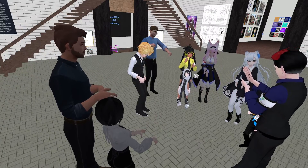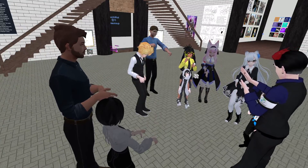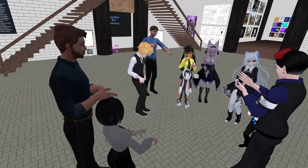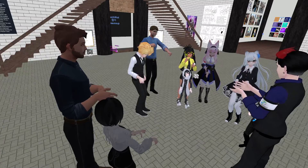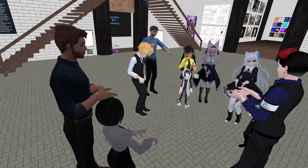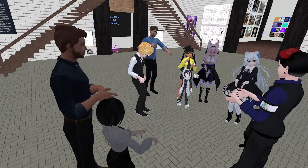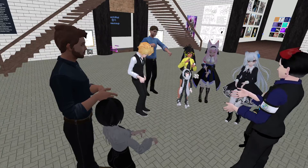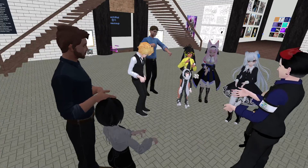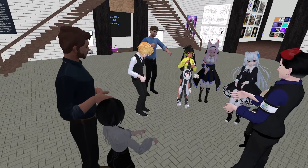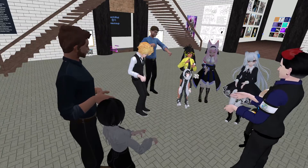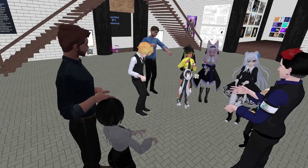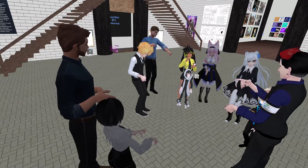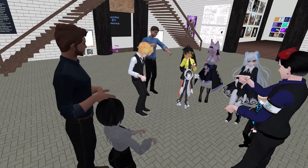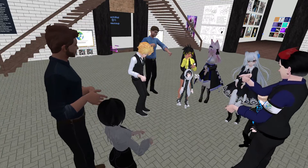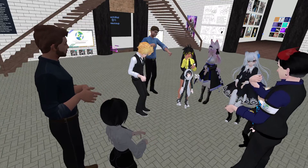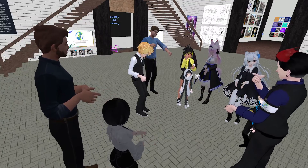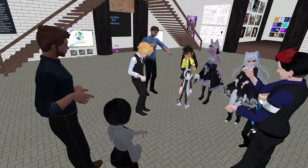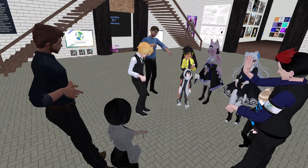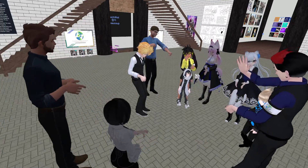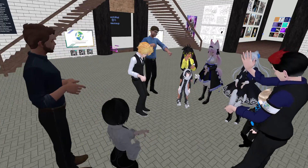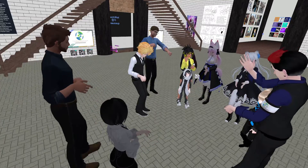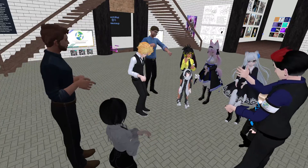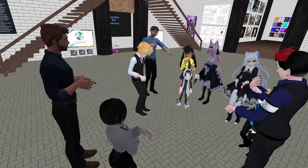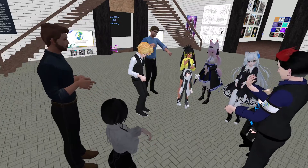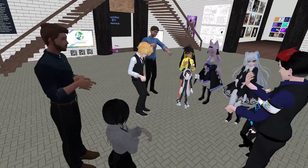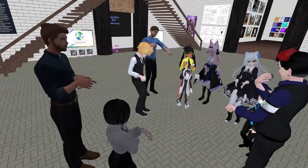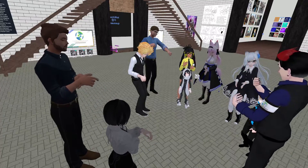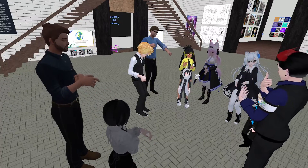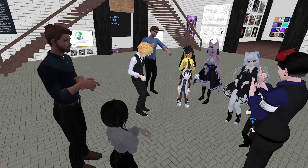Well, this is going to be the new stereotype.